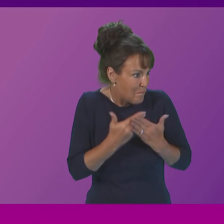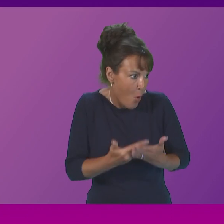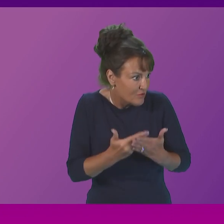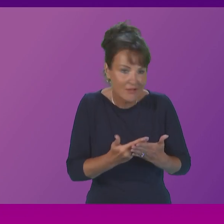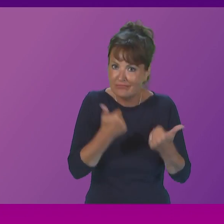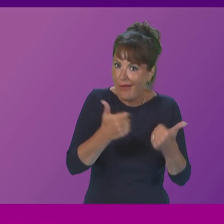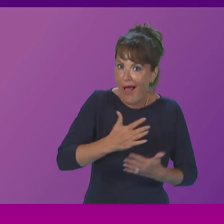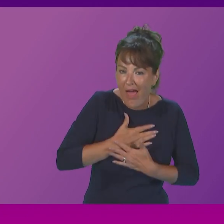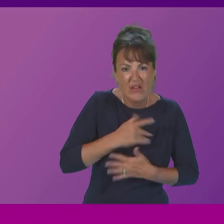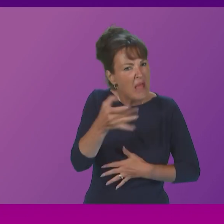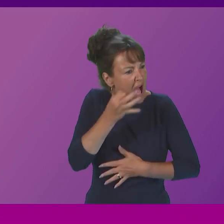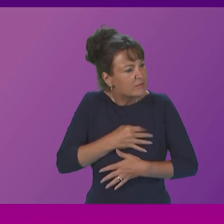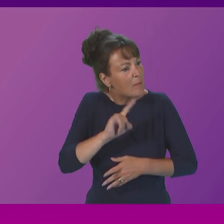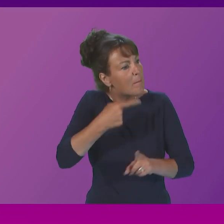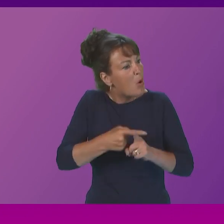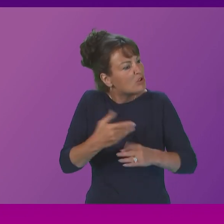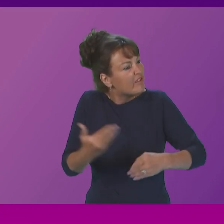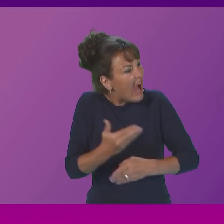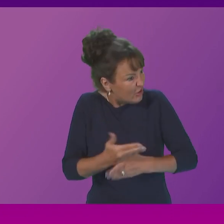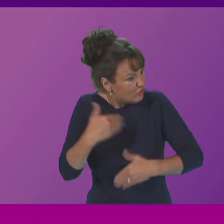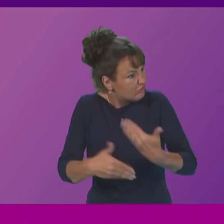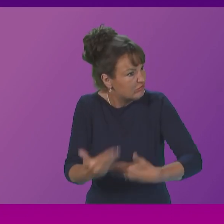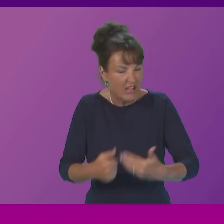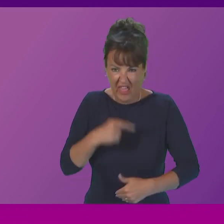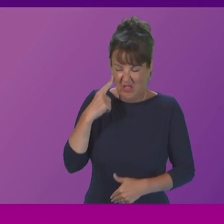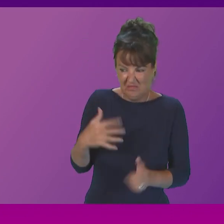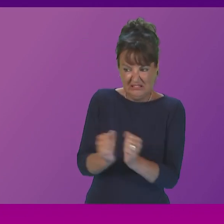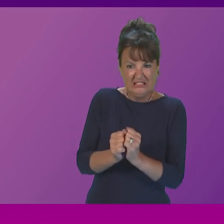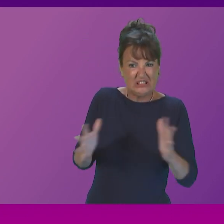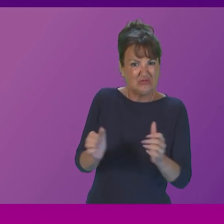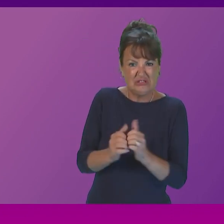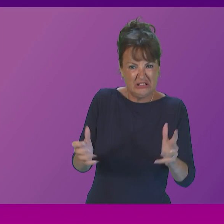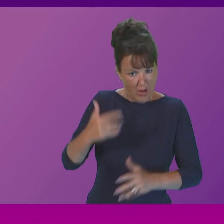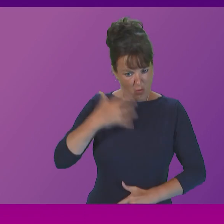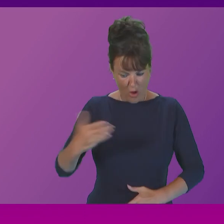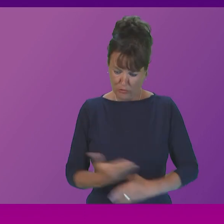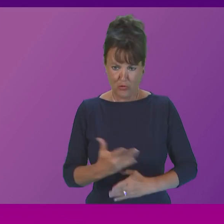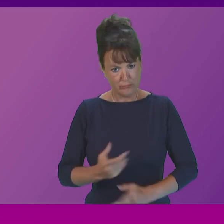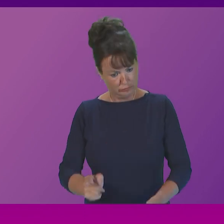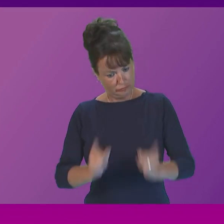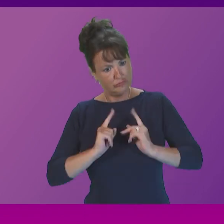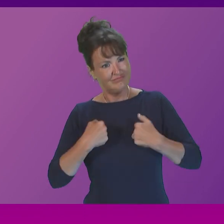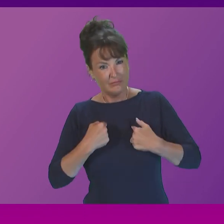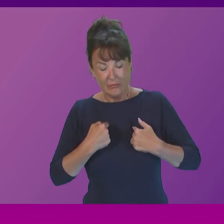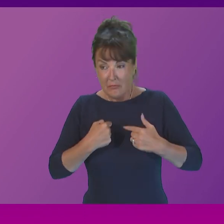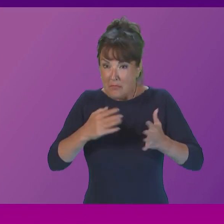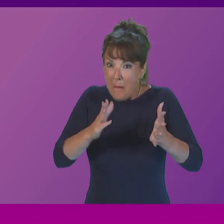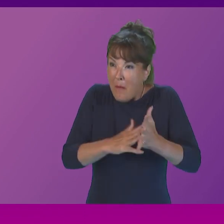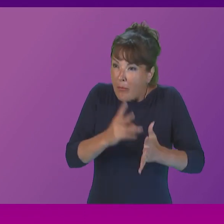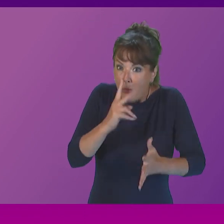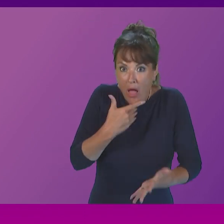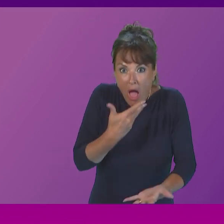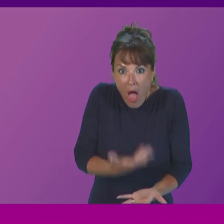it. I was asked about positive action and I said, I don't believe in it because I want a job because of my merit. And my mum looked at me in